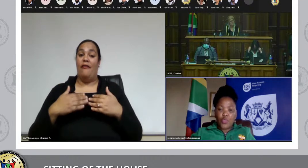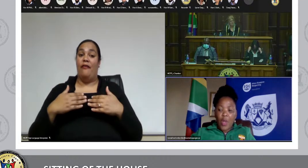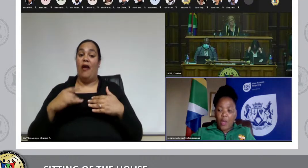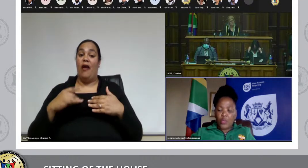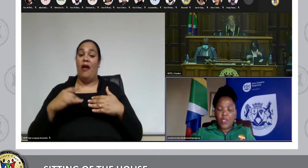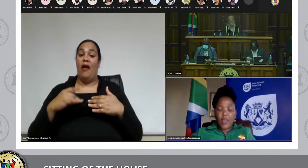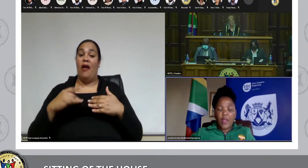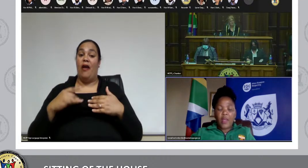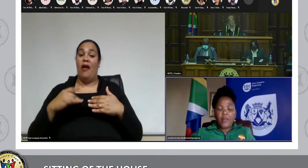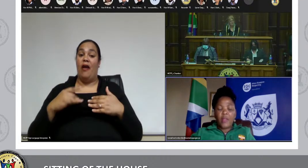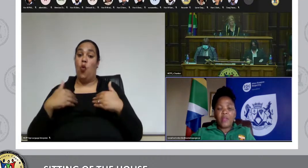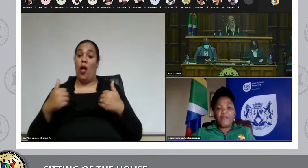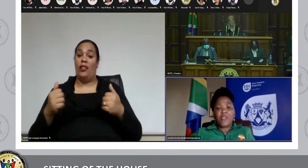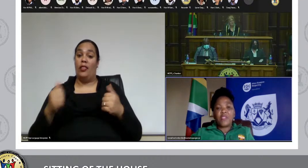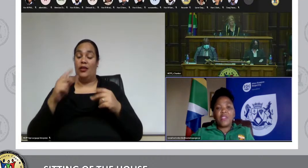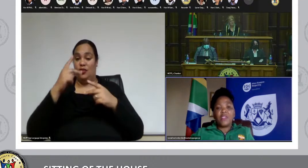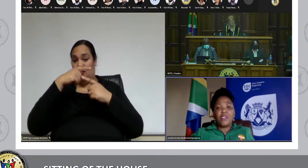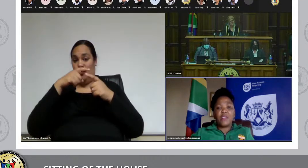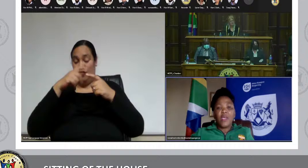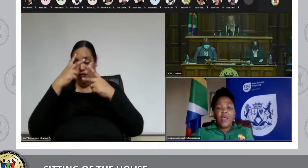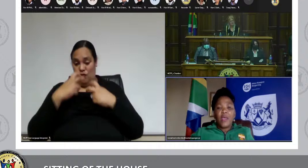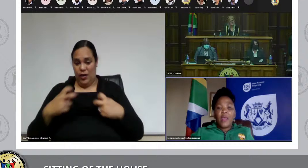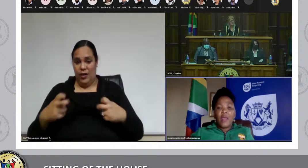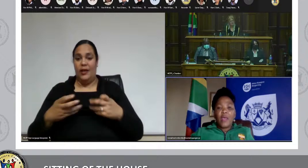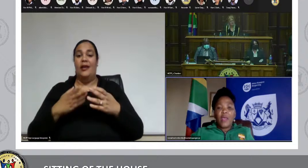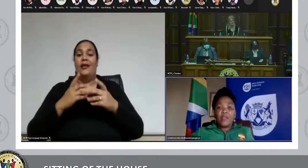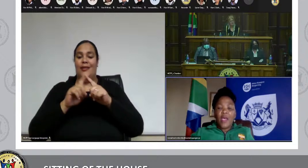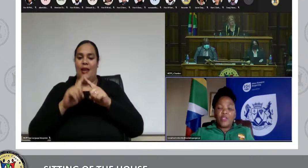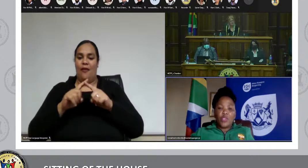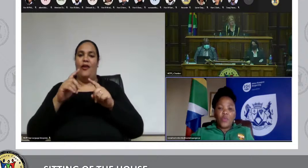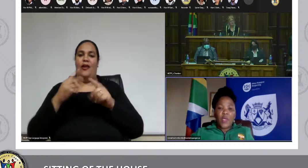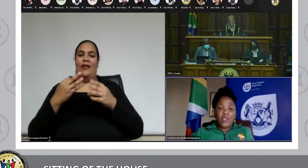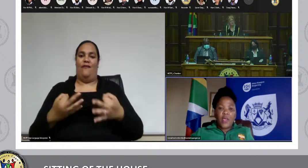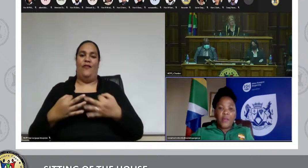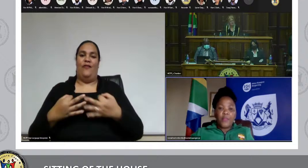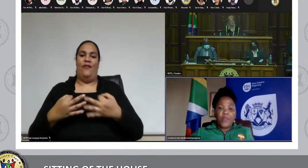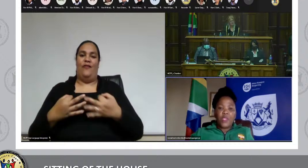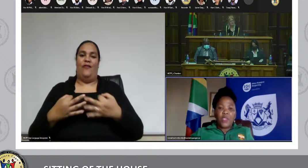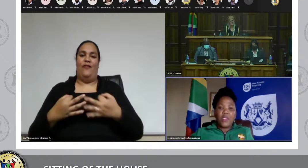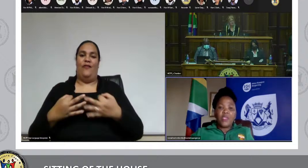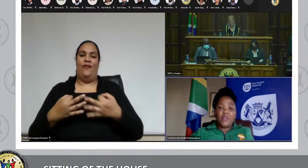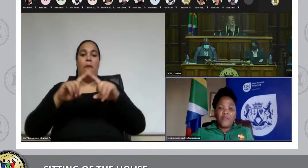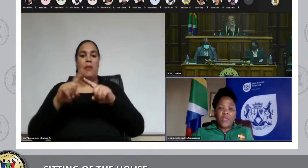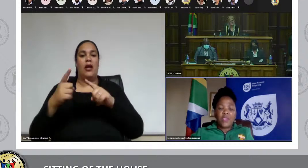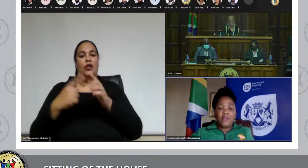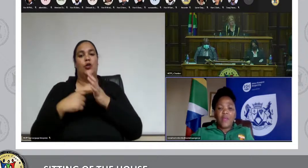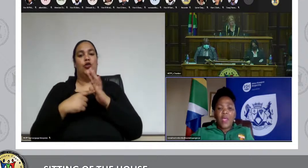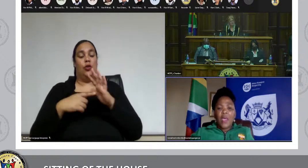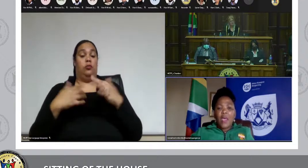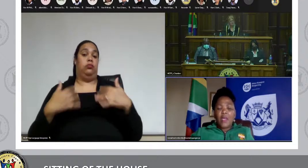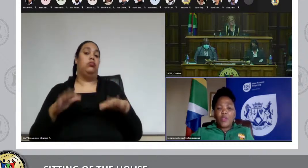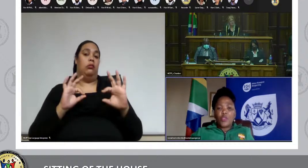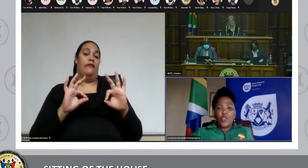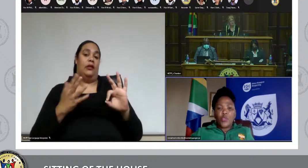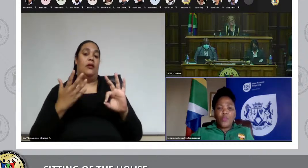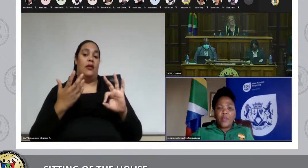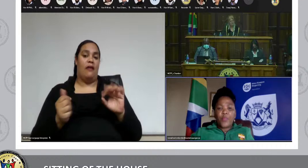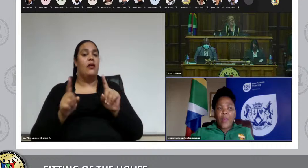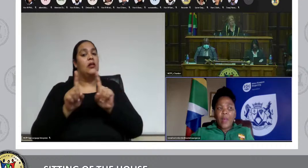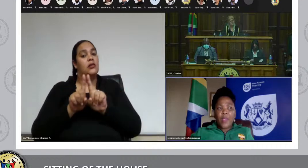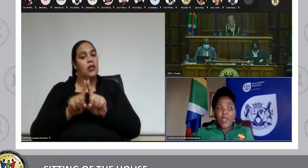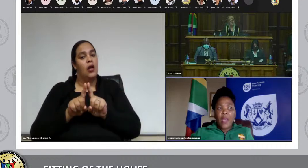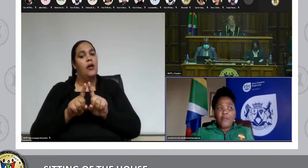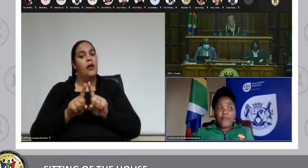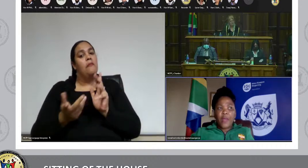clinics throughout in the facilities, it does show that it is effective. And also you